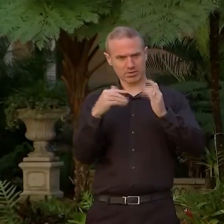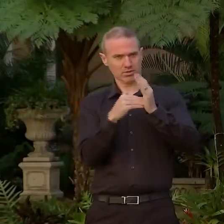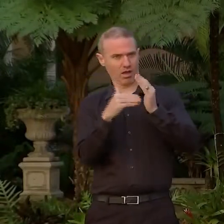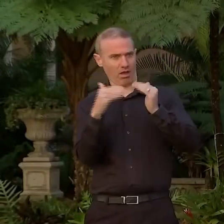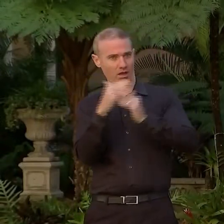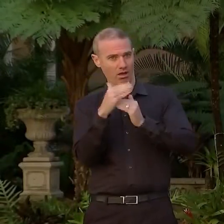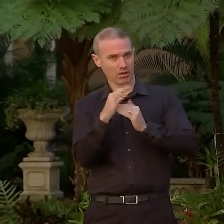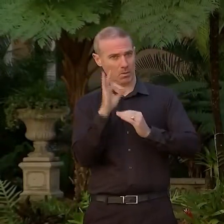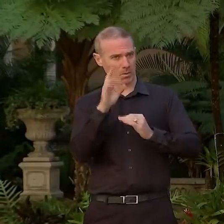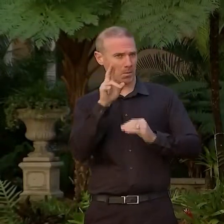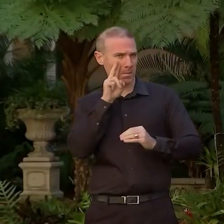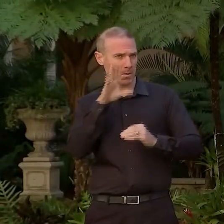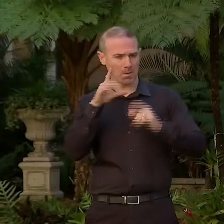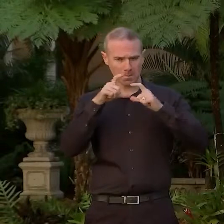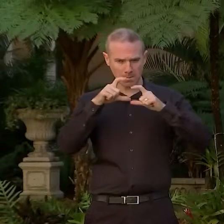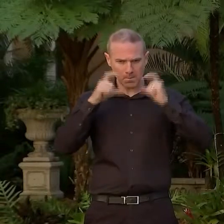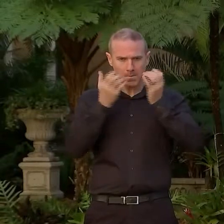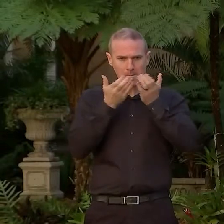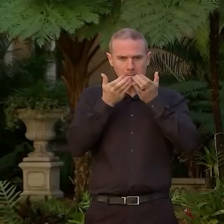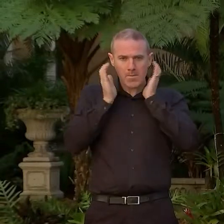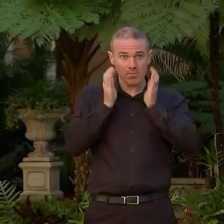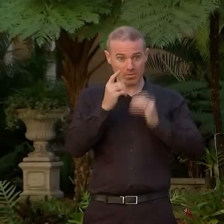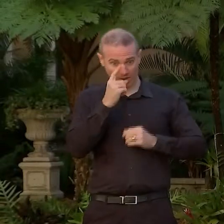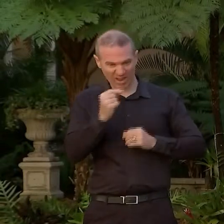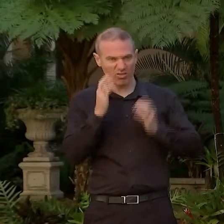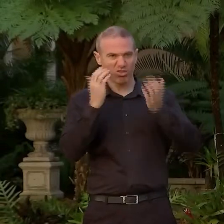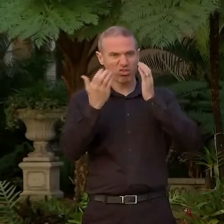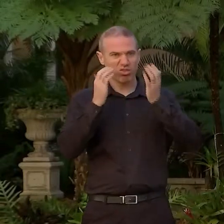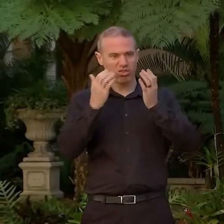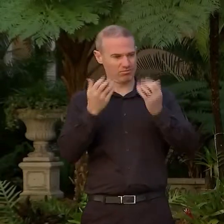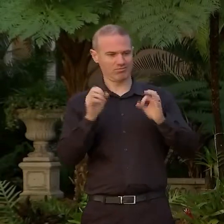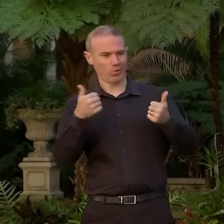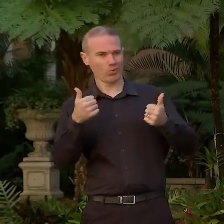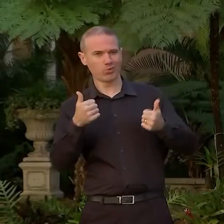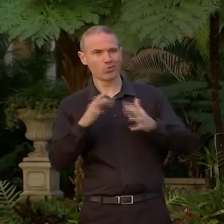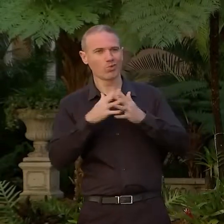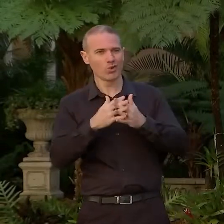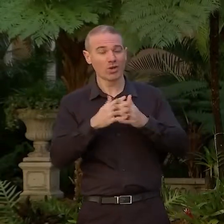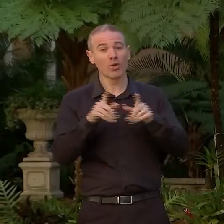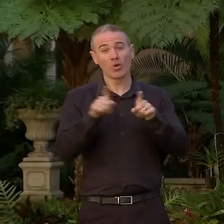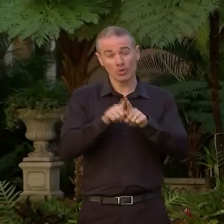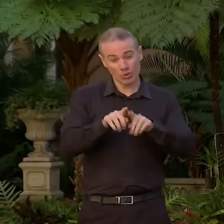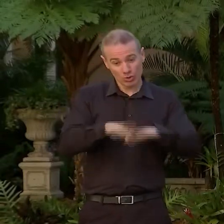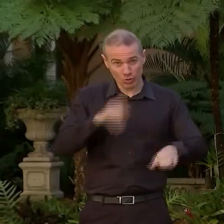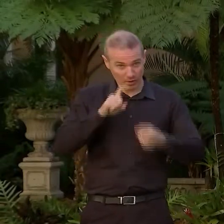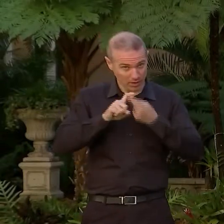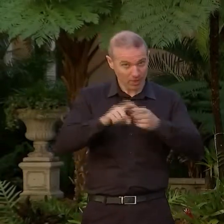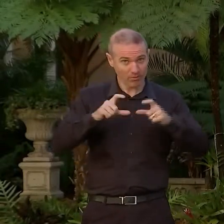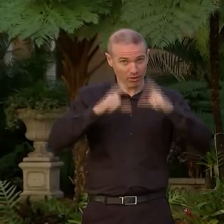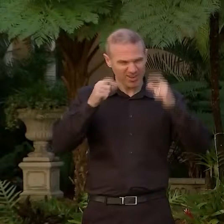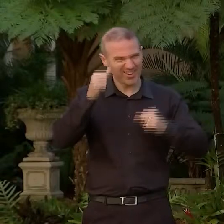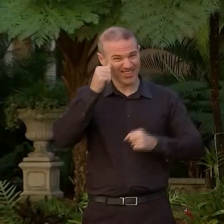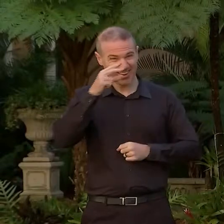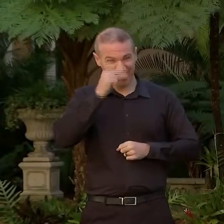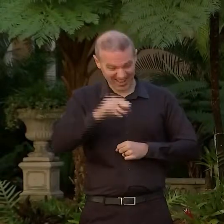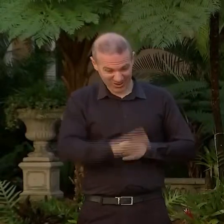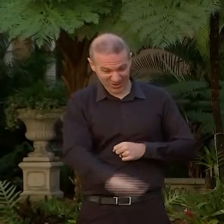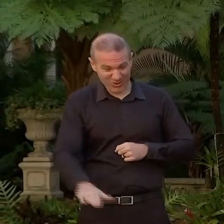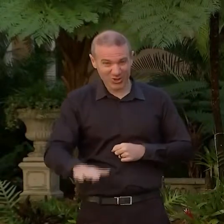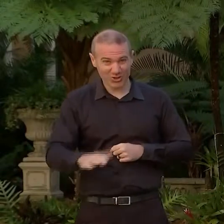fits neatly on the face, and also that the children can keep it on. I mean, I've had young children and trying to get them to